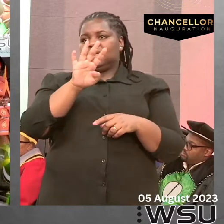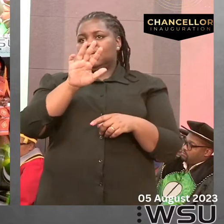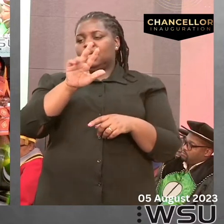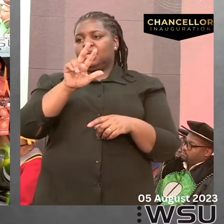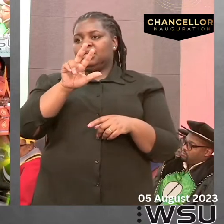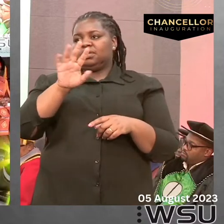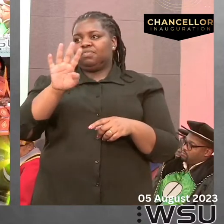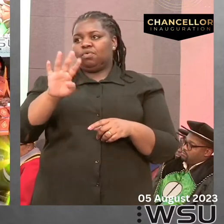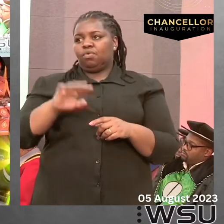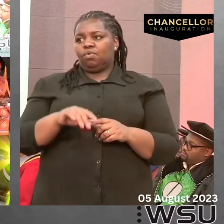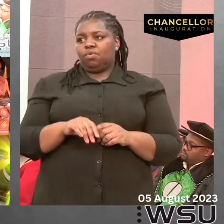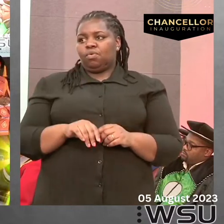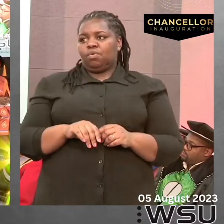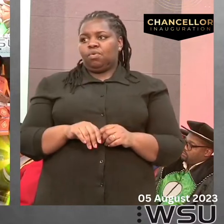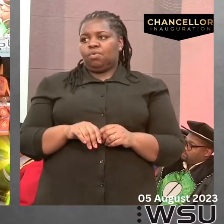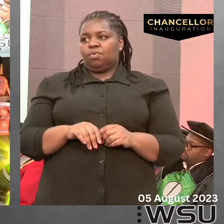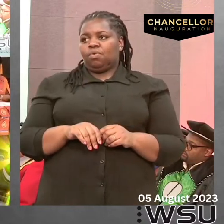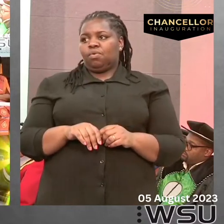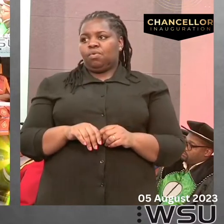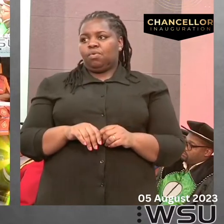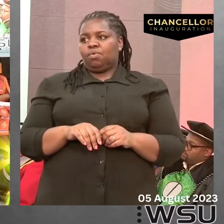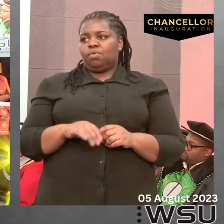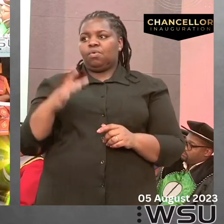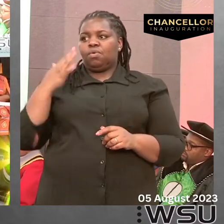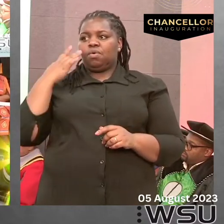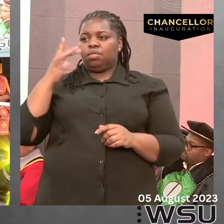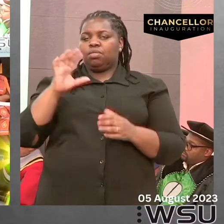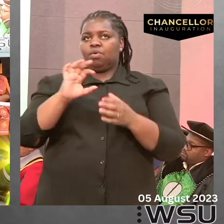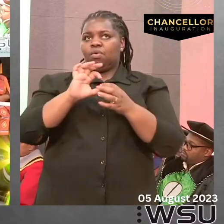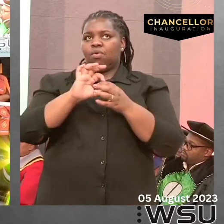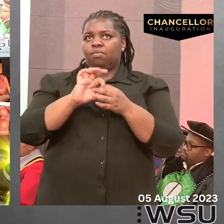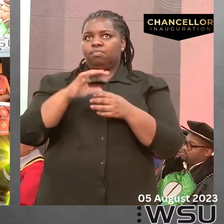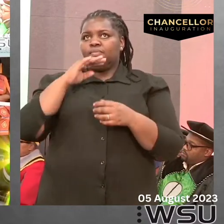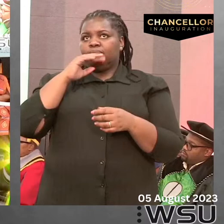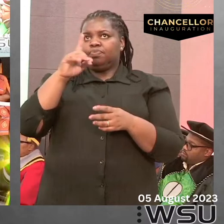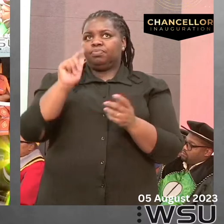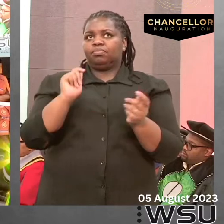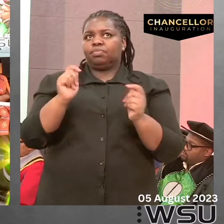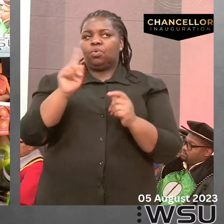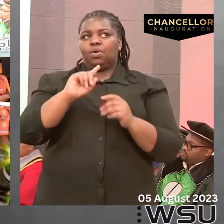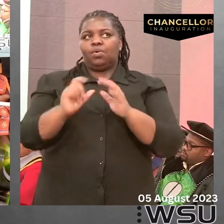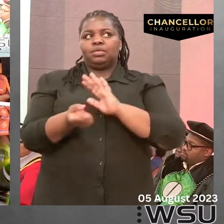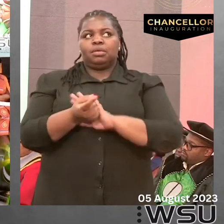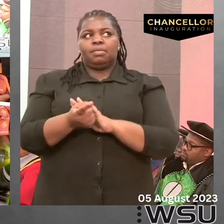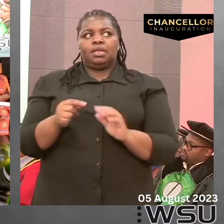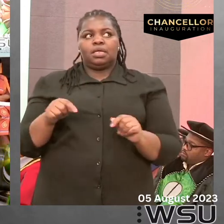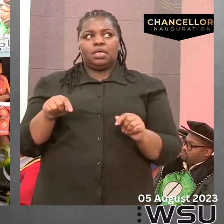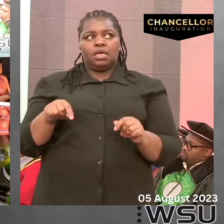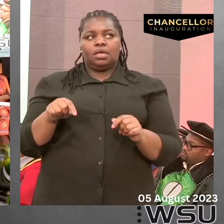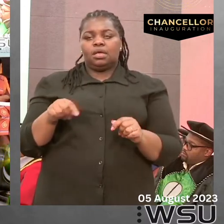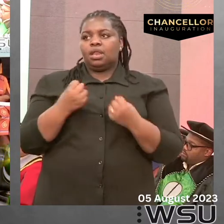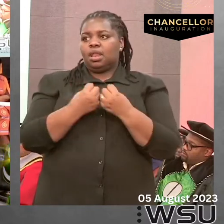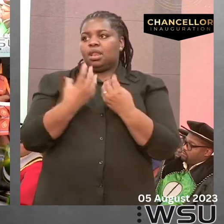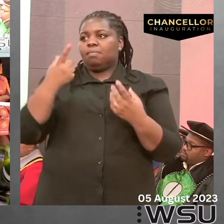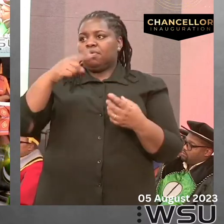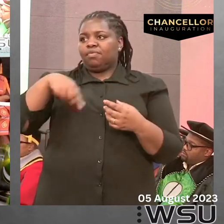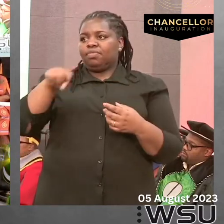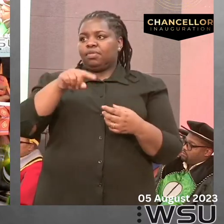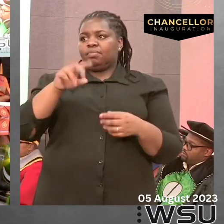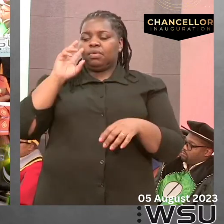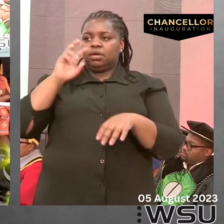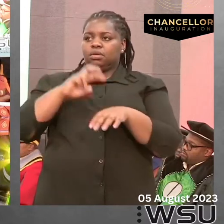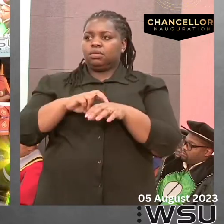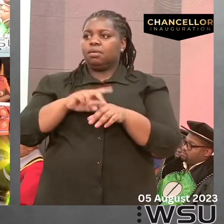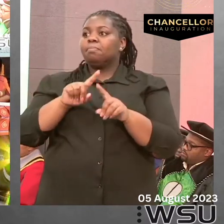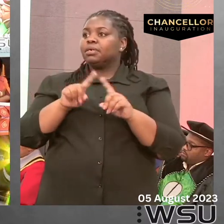1984 when the Homeland Authorities became very concerned about what was going on here. A number of them were deported.